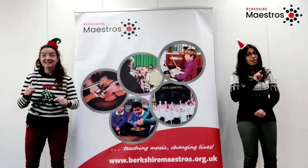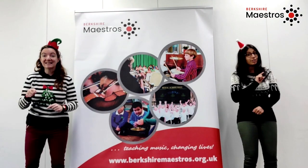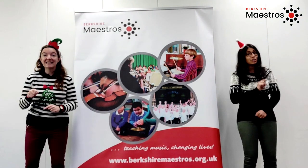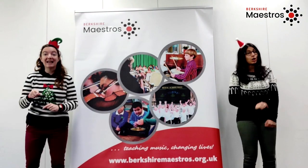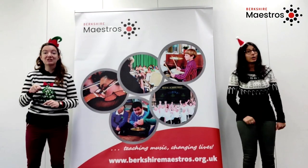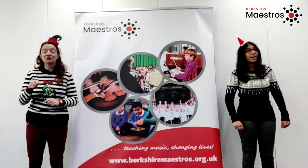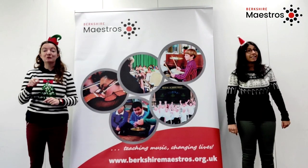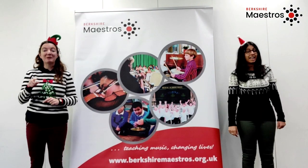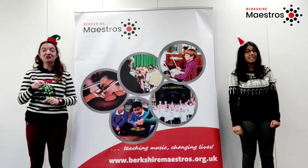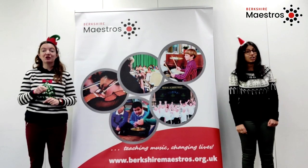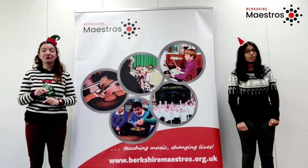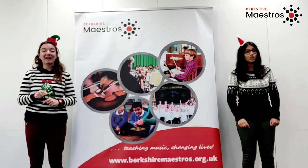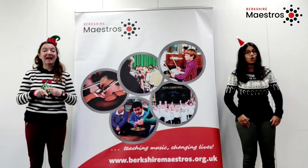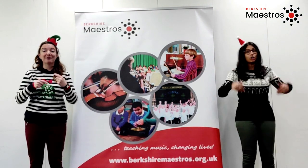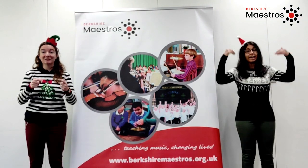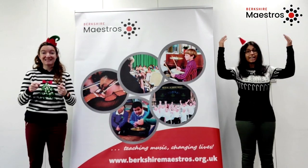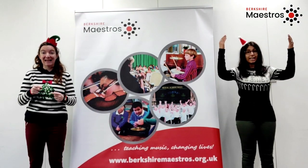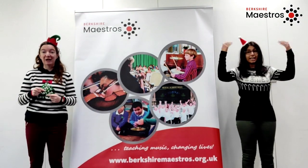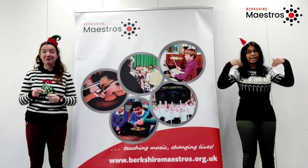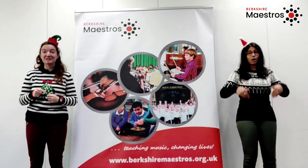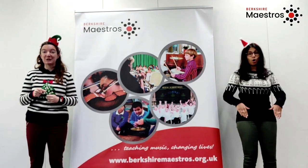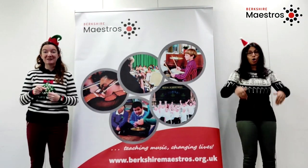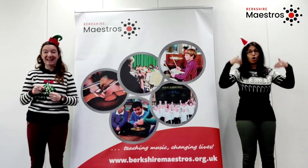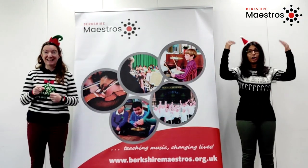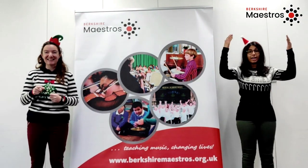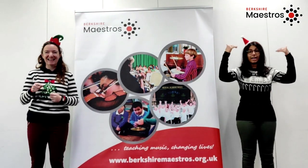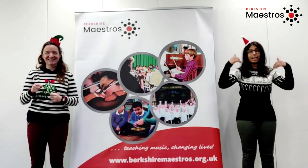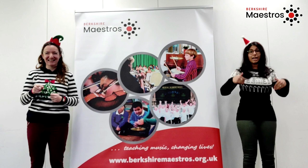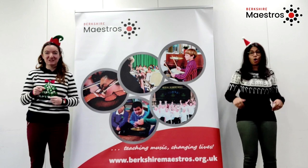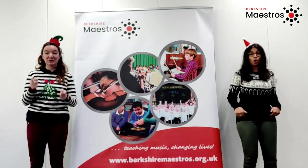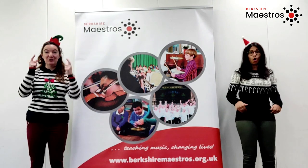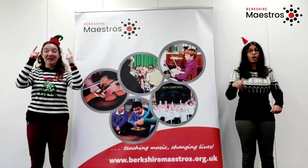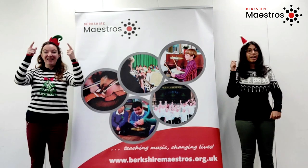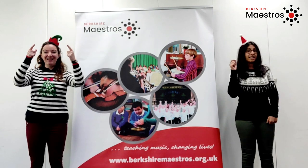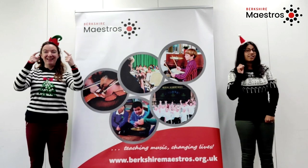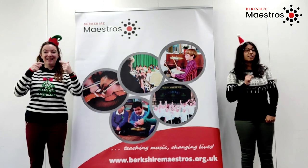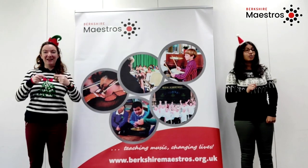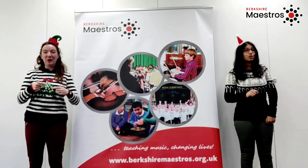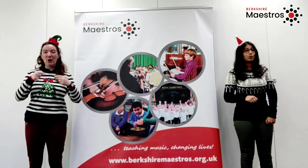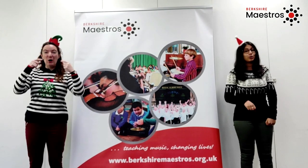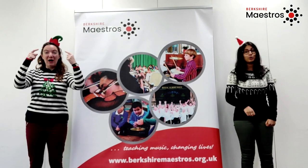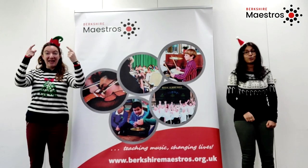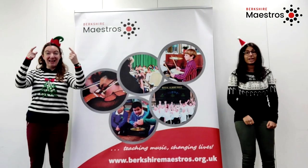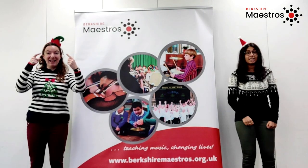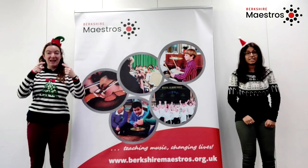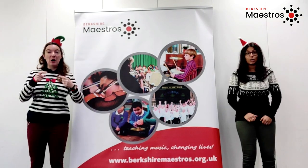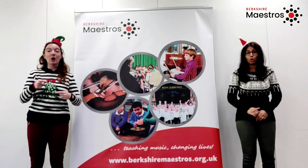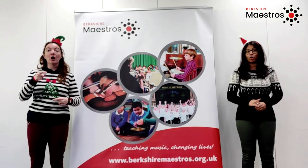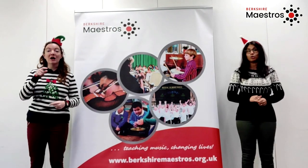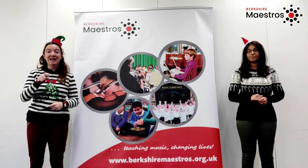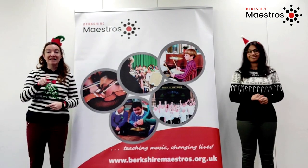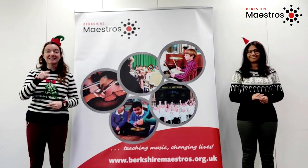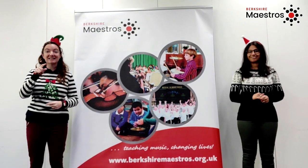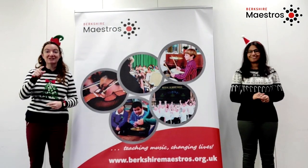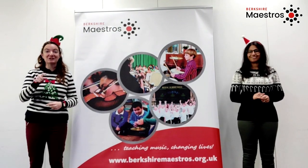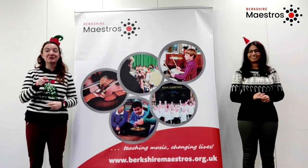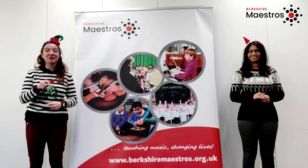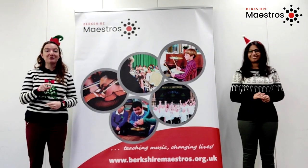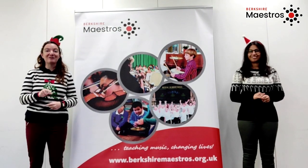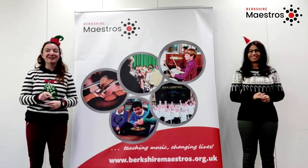Reindeers don't like that at all. Carrots don't like that at all. Listen to the reindeer call. Listen to the